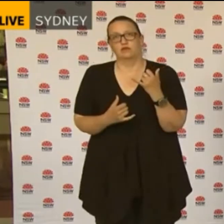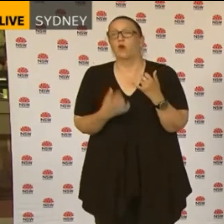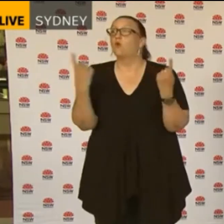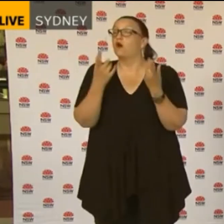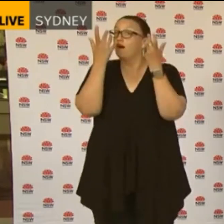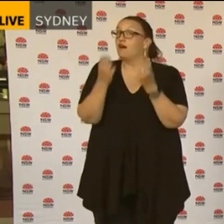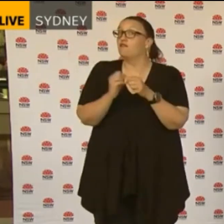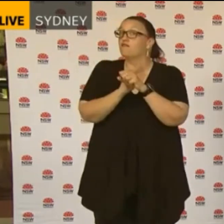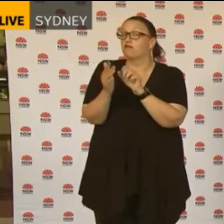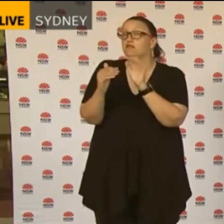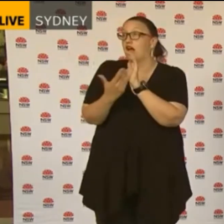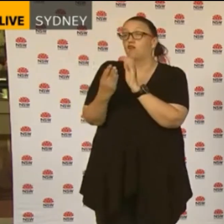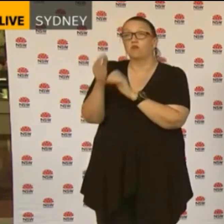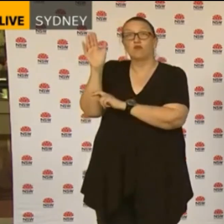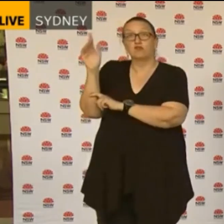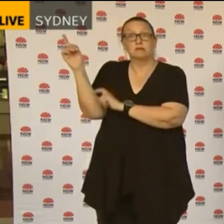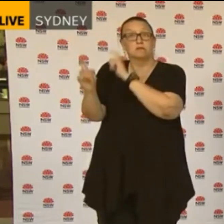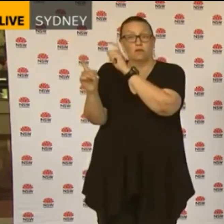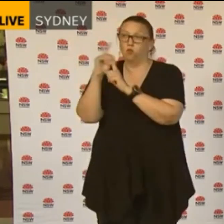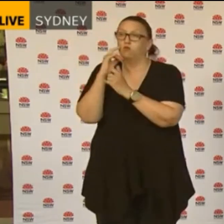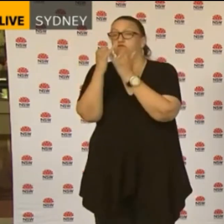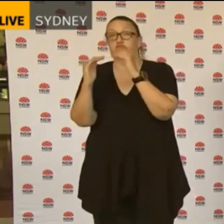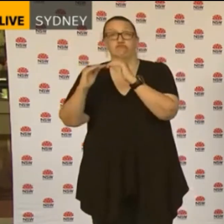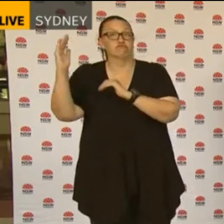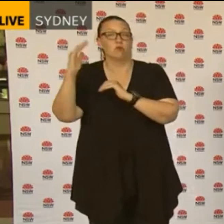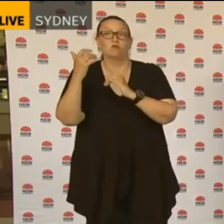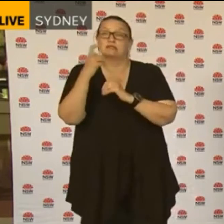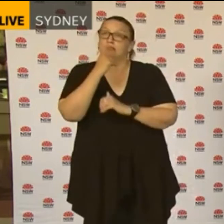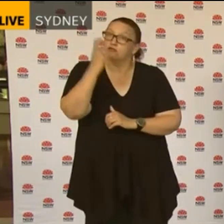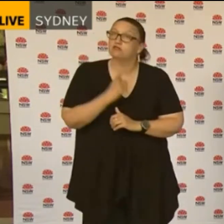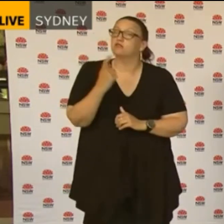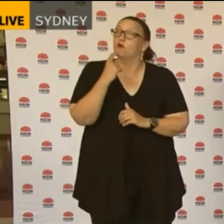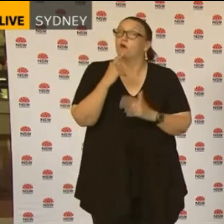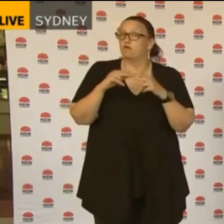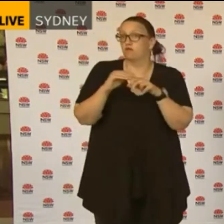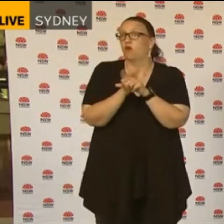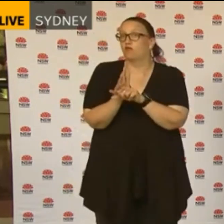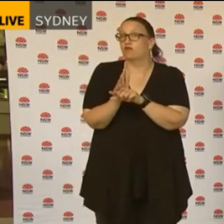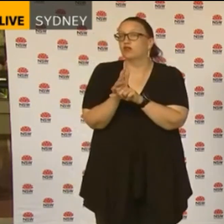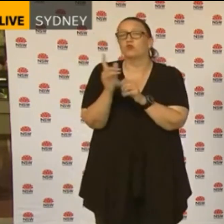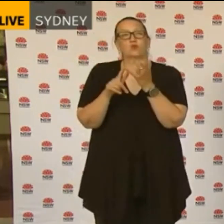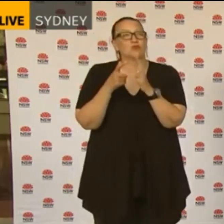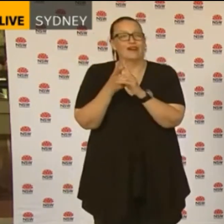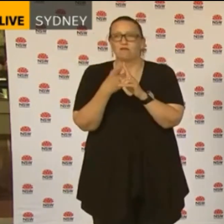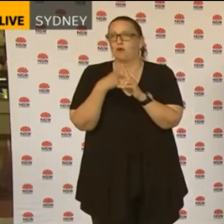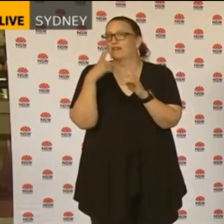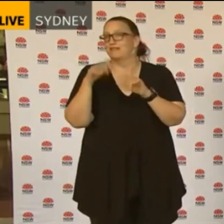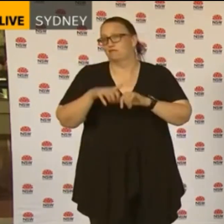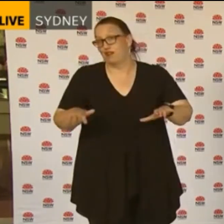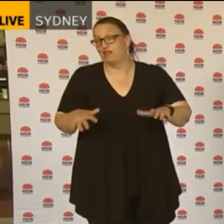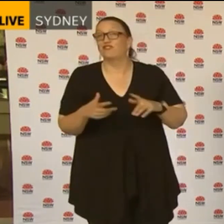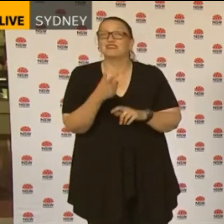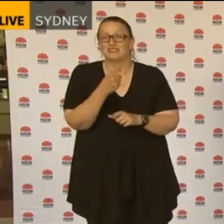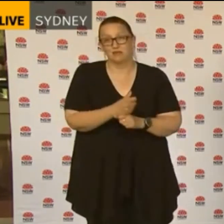strains, and that does put additional question marks for us in how and when we ease restrictions and how we do that. So I do want to stress to the